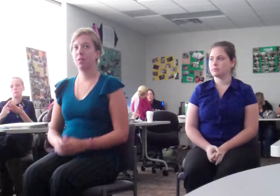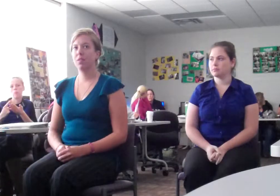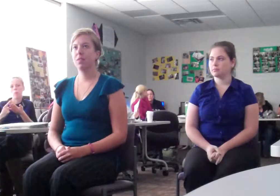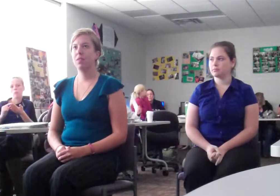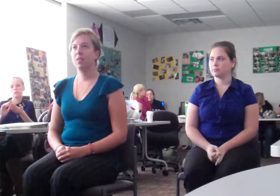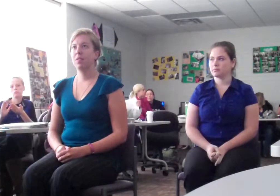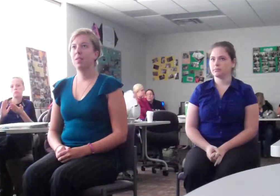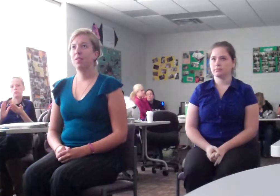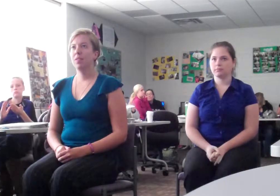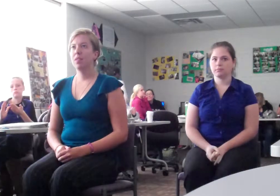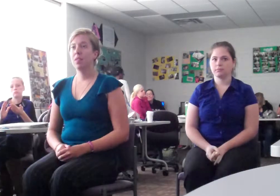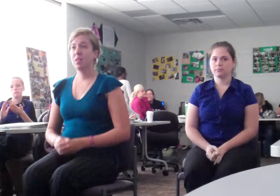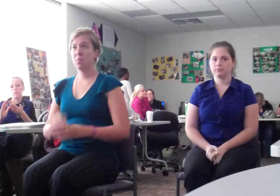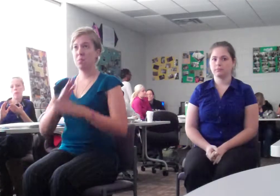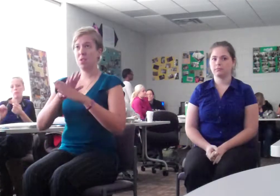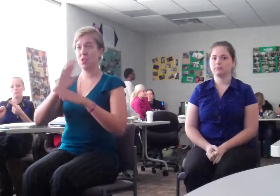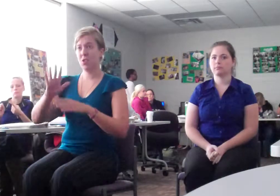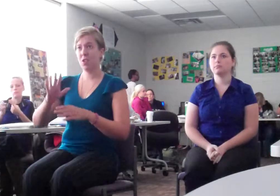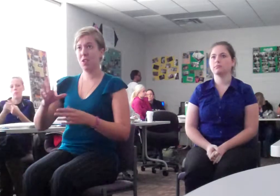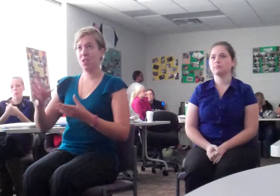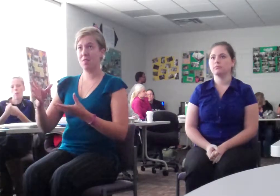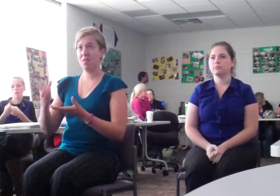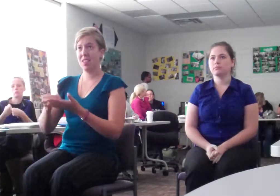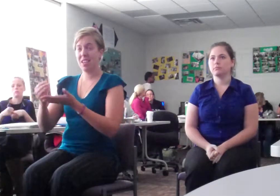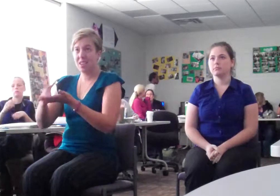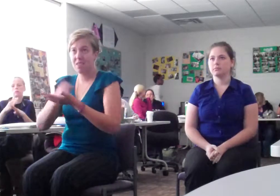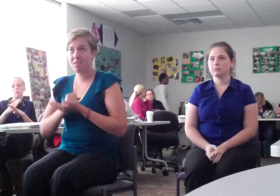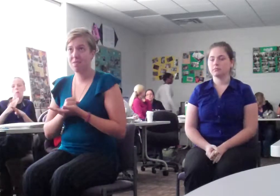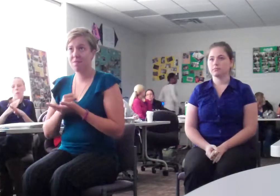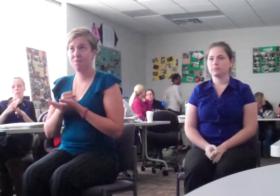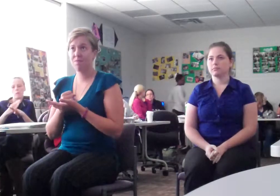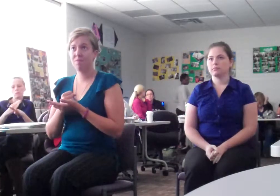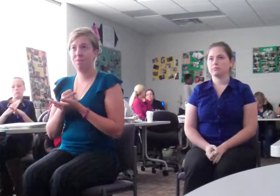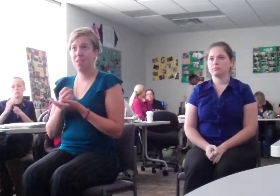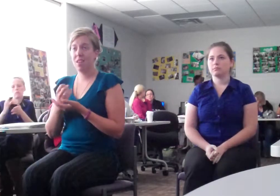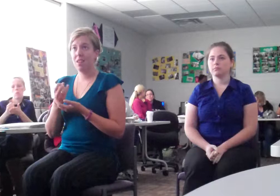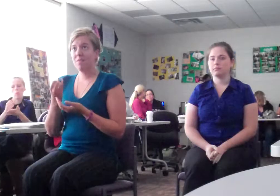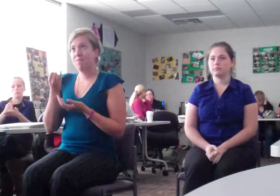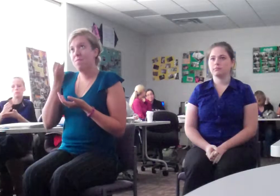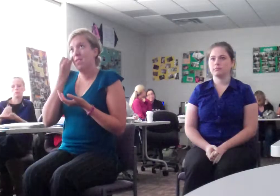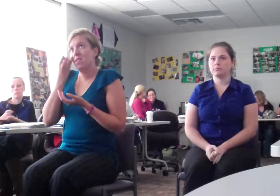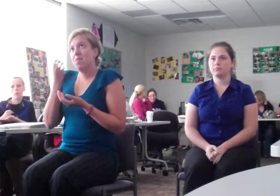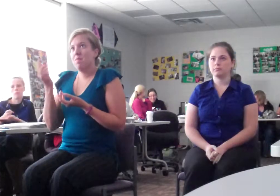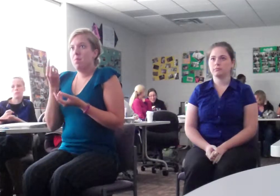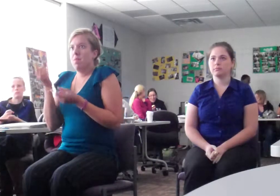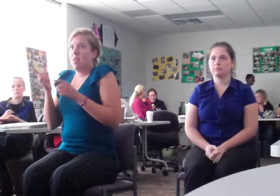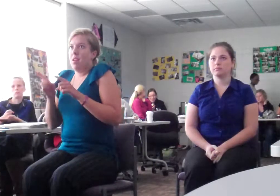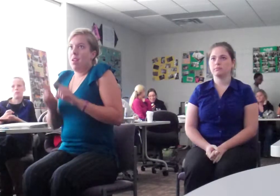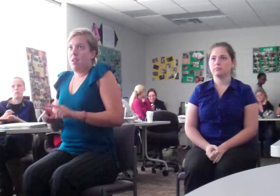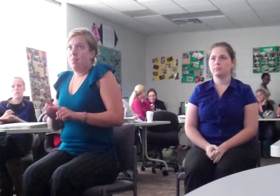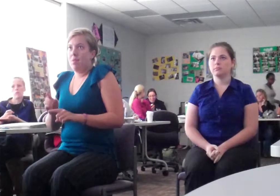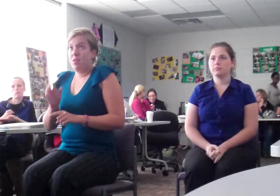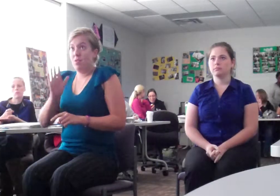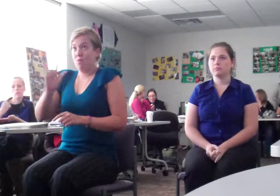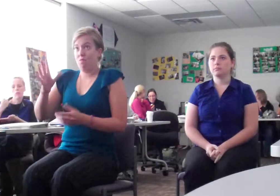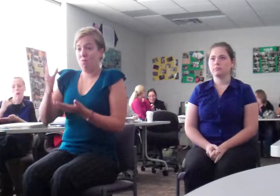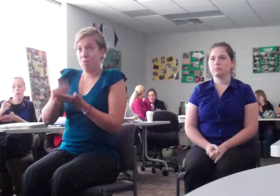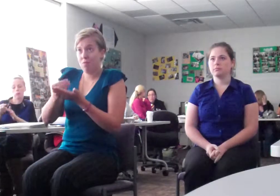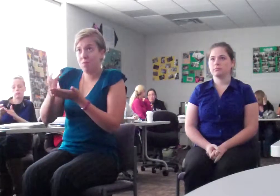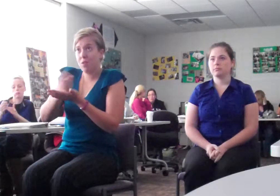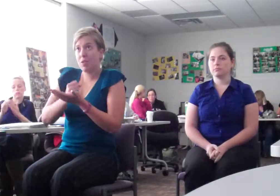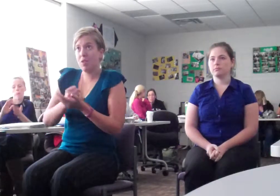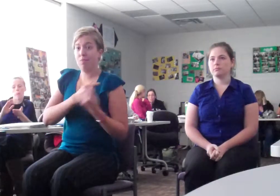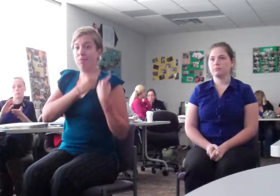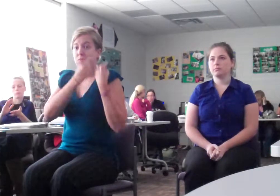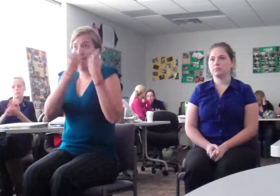to protect your income. In the event anything happened to you, that is your income over a lifetime.